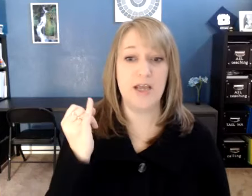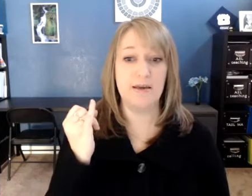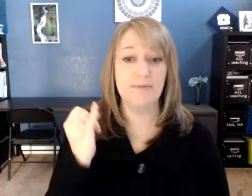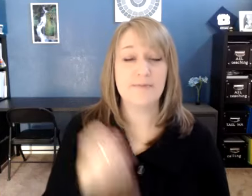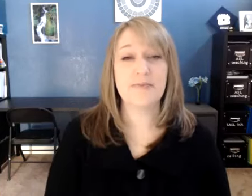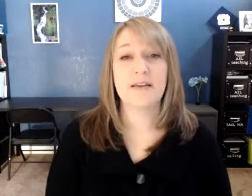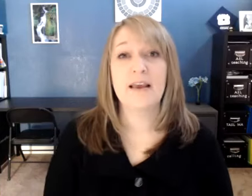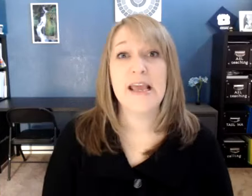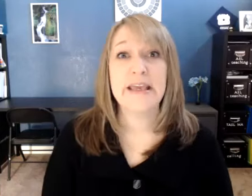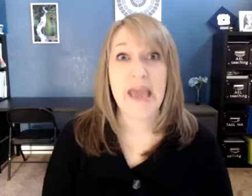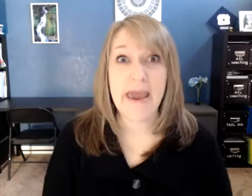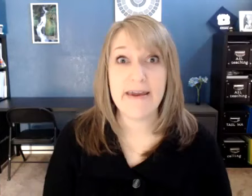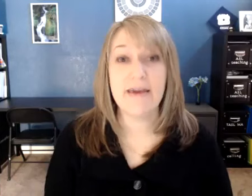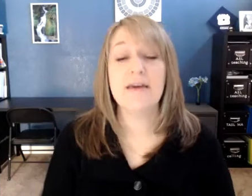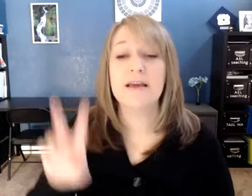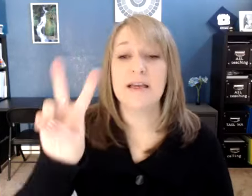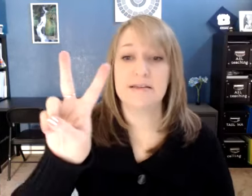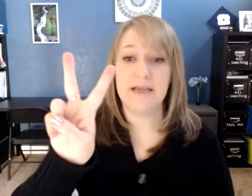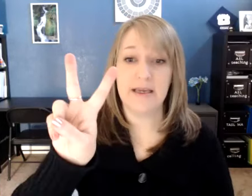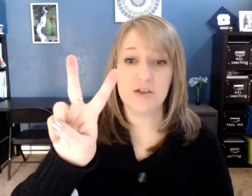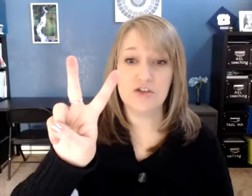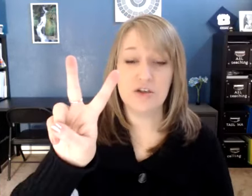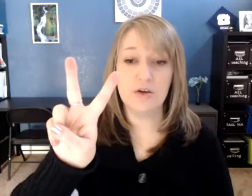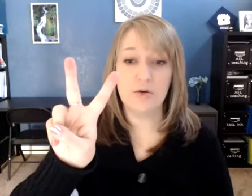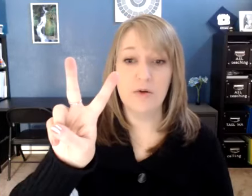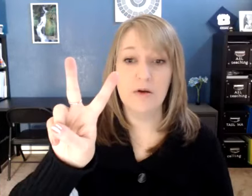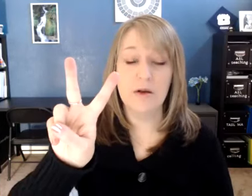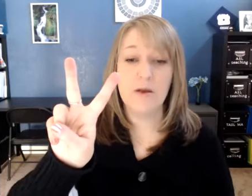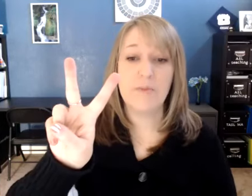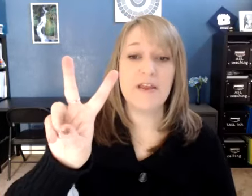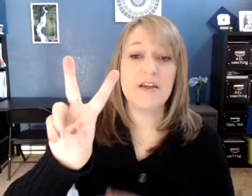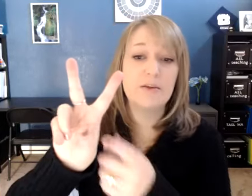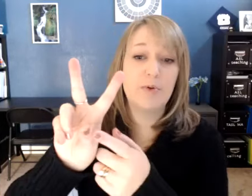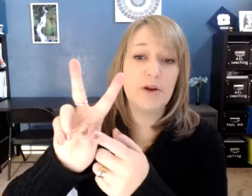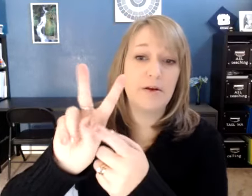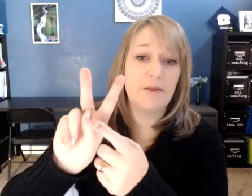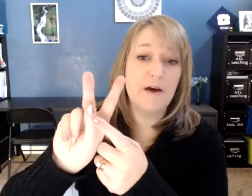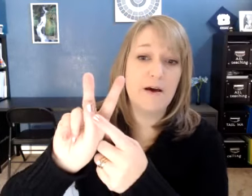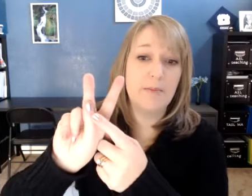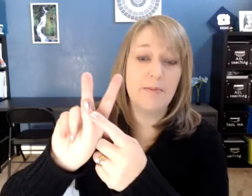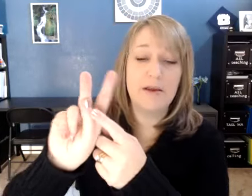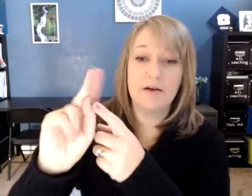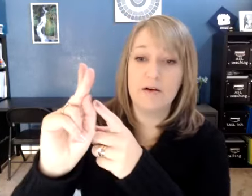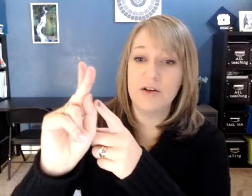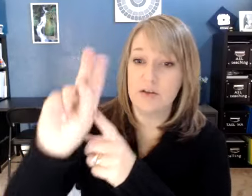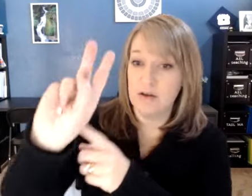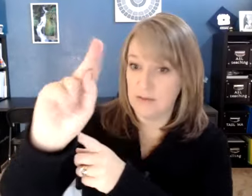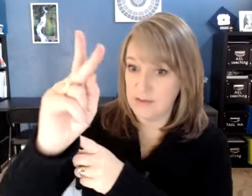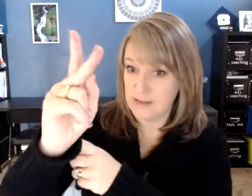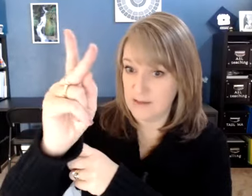J. K is like a 2, but then you need to put your thumb up here on your knuckle. It's kind of